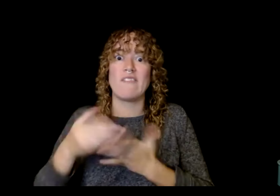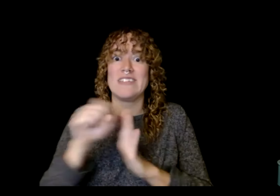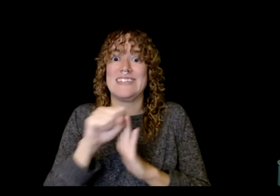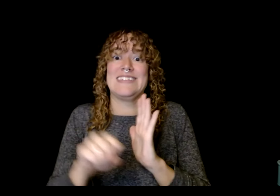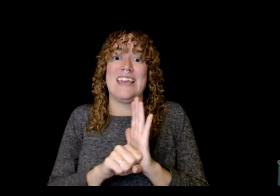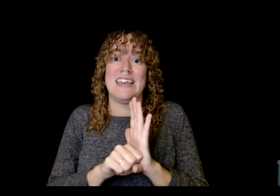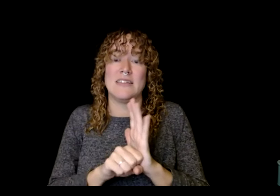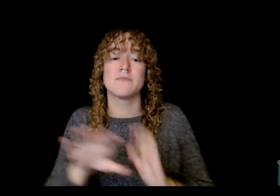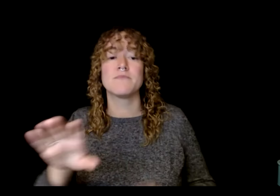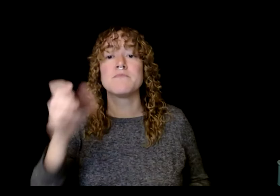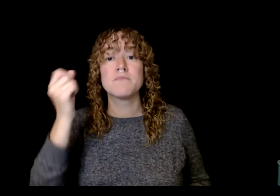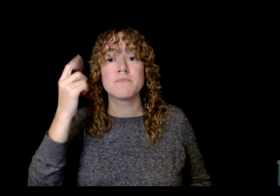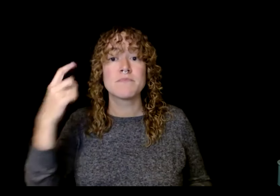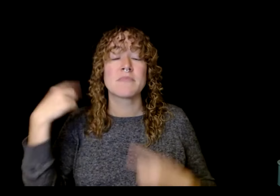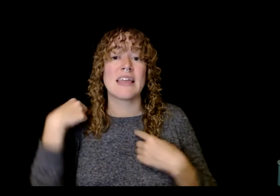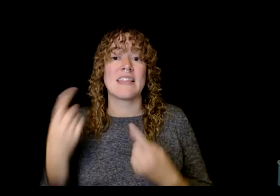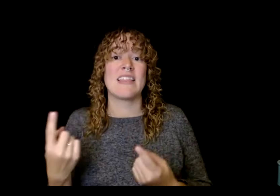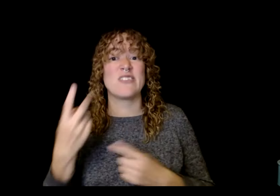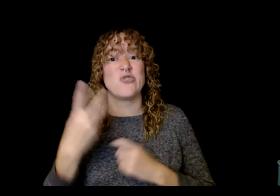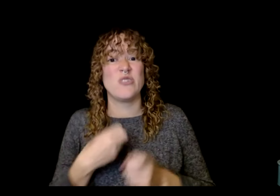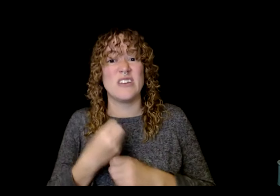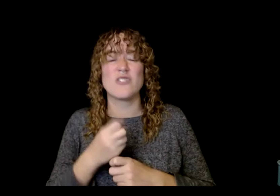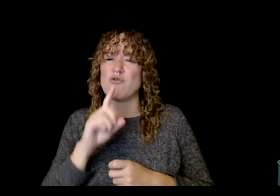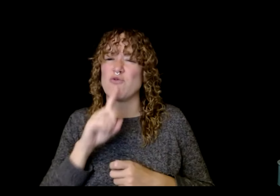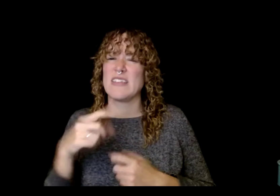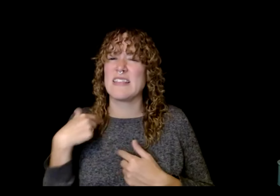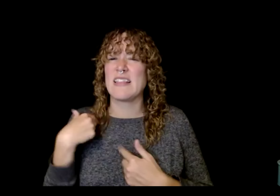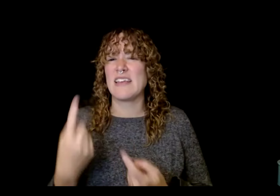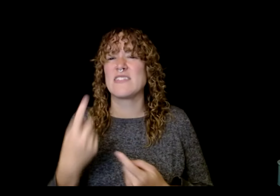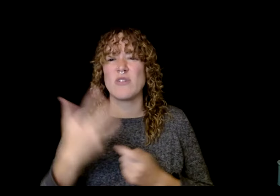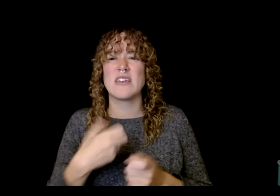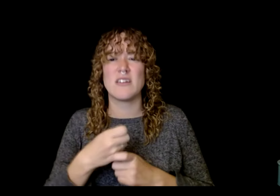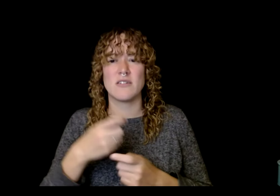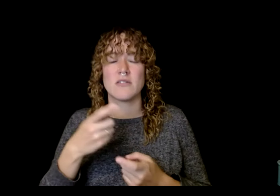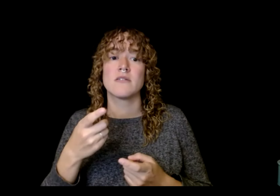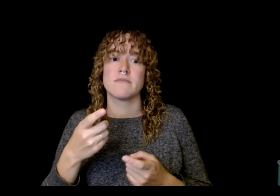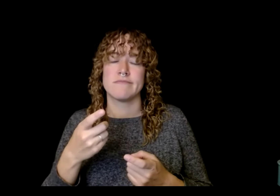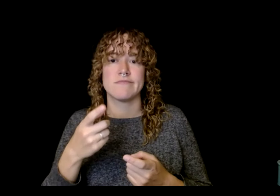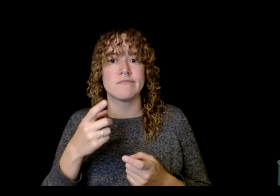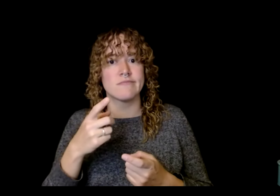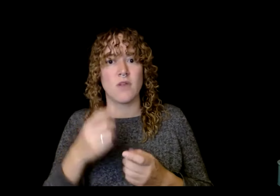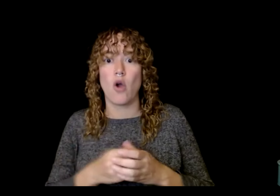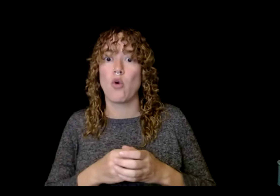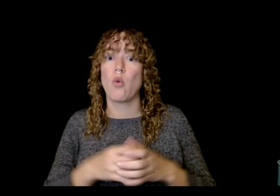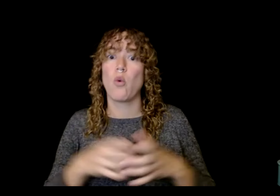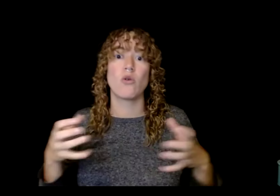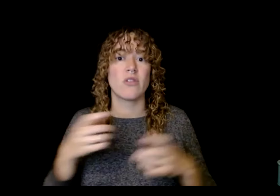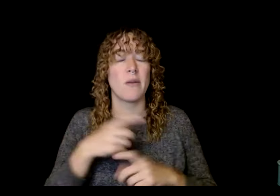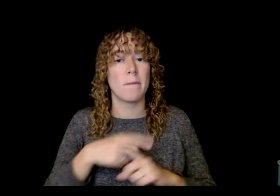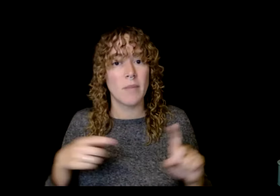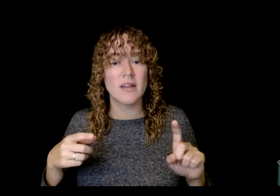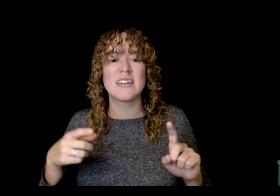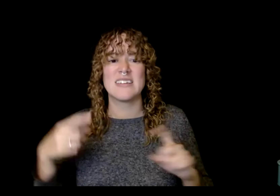last 2 years, and really in the last 3 years, we've seen significant growth. But in the last 2 years, we've had